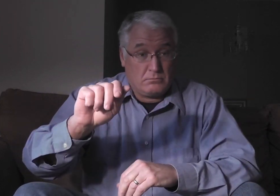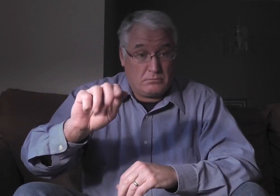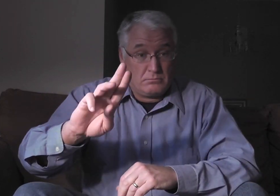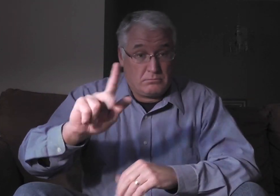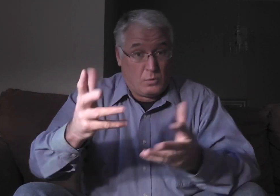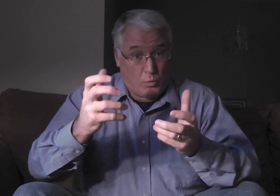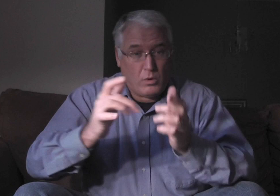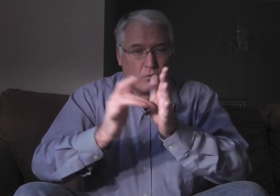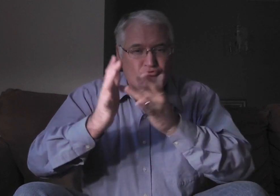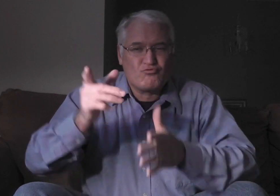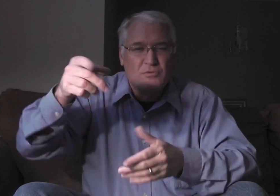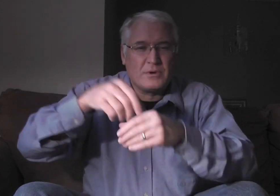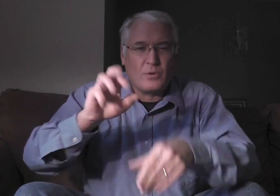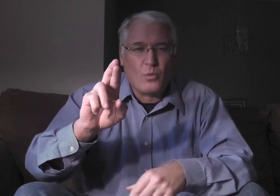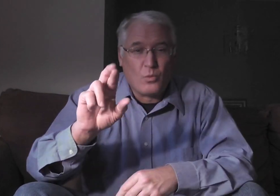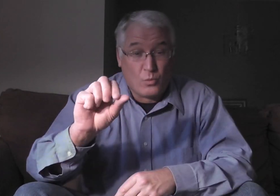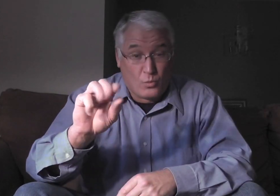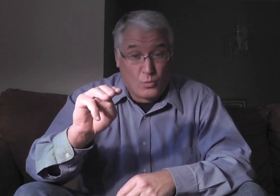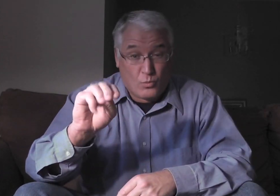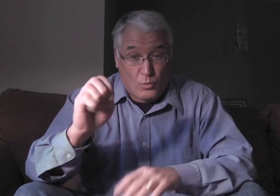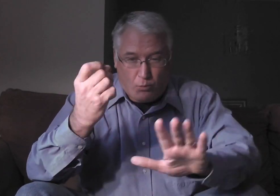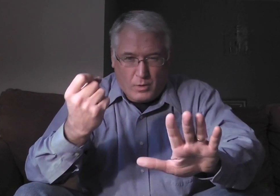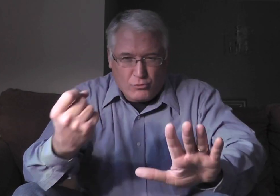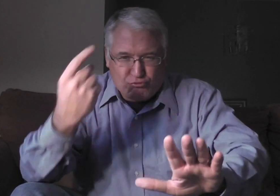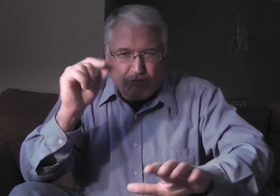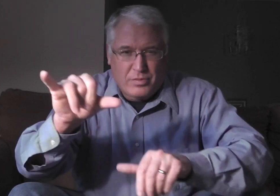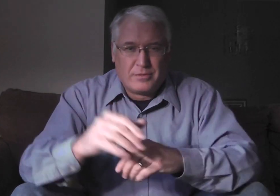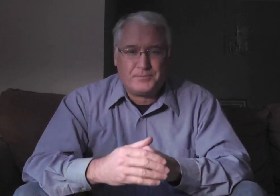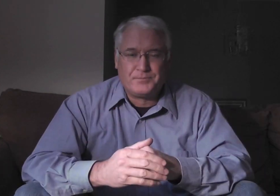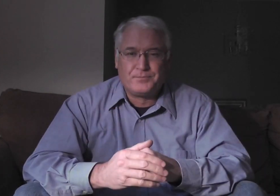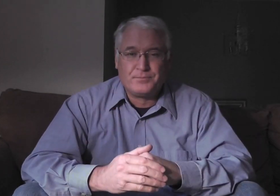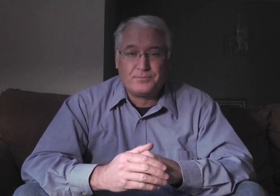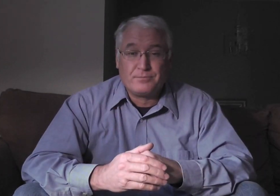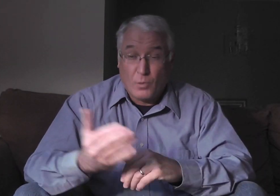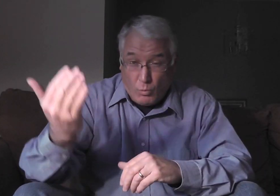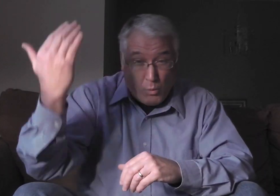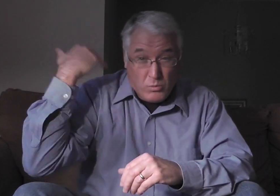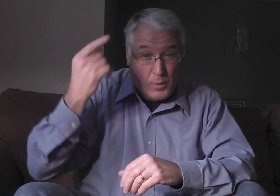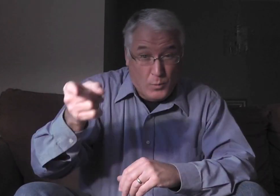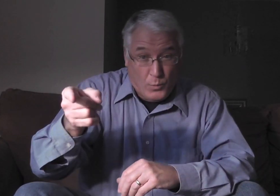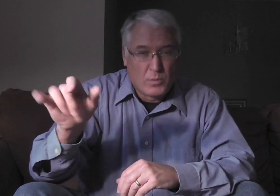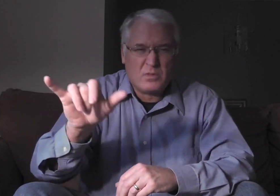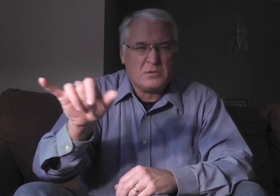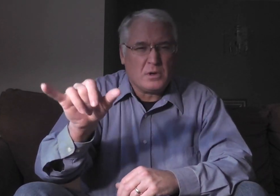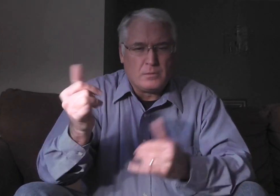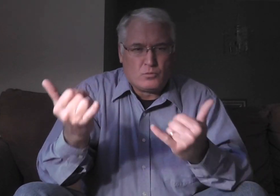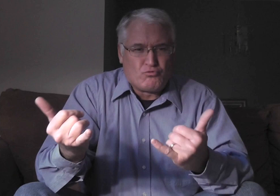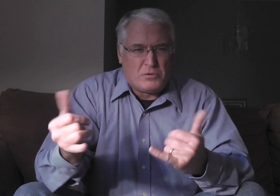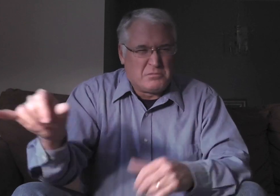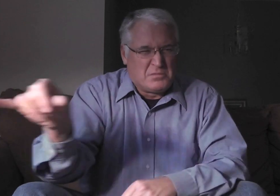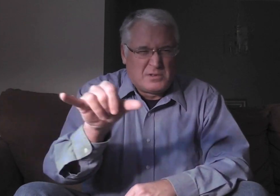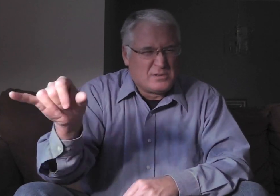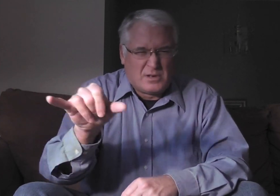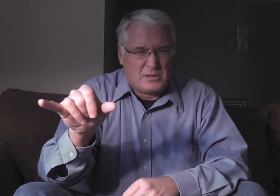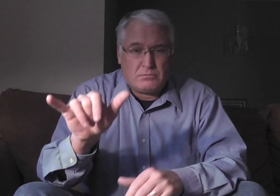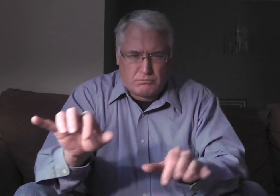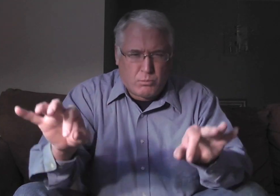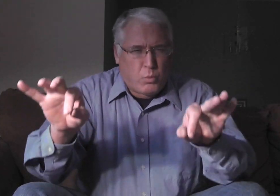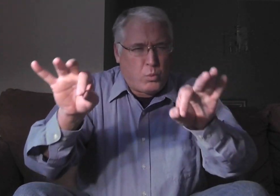important. Paul wanted the Christians in Rome to understand about that. Long ago is the same as today.